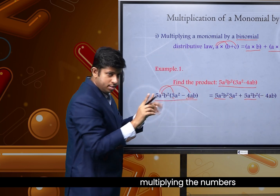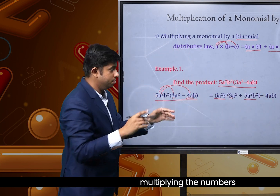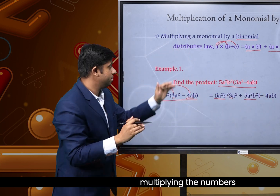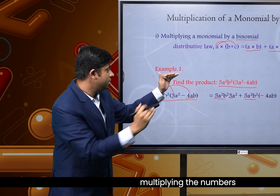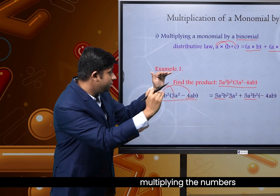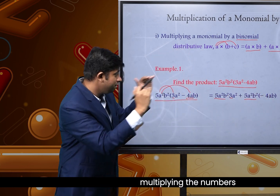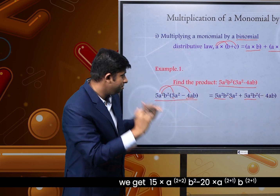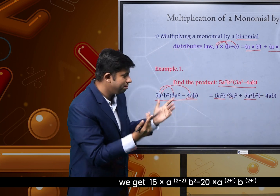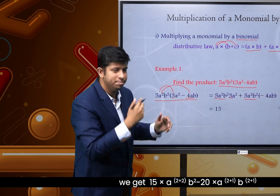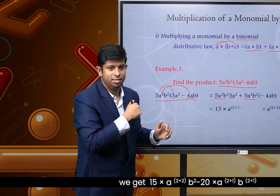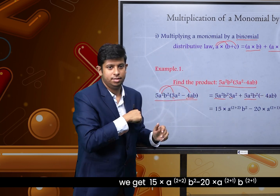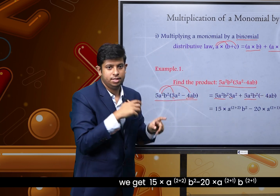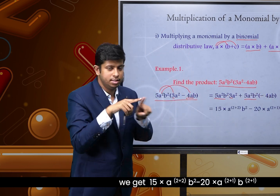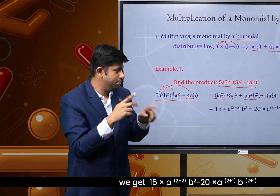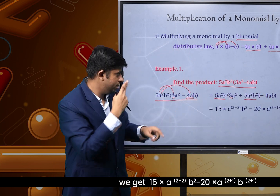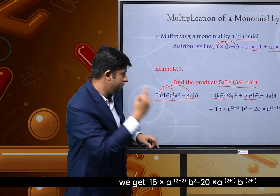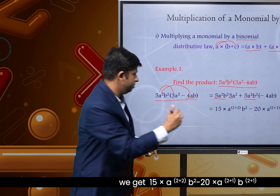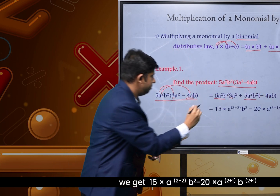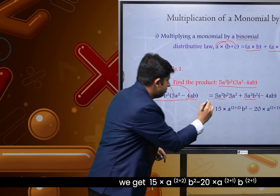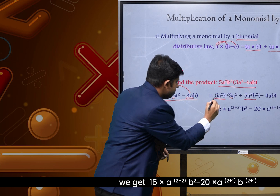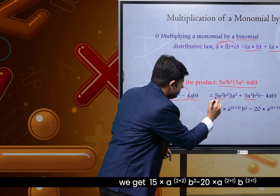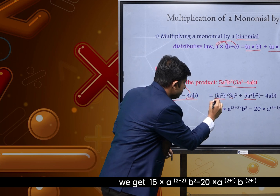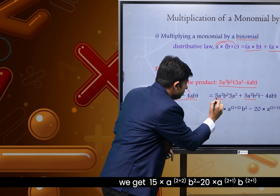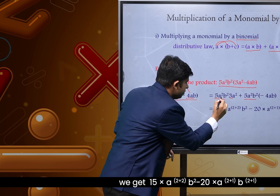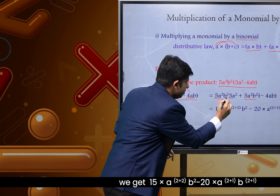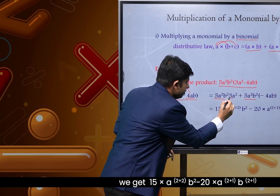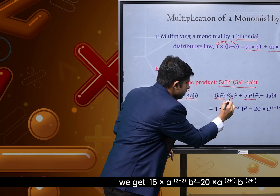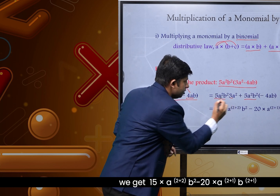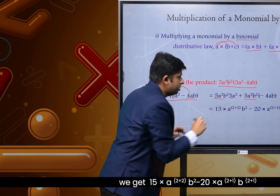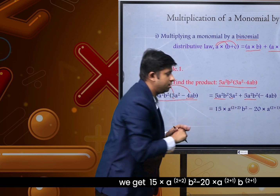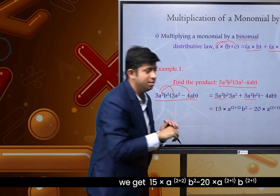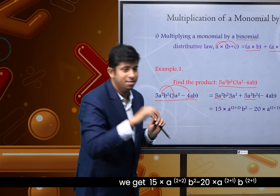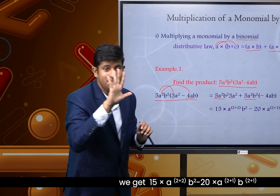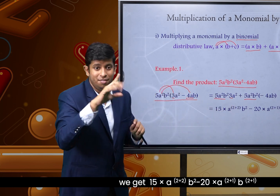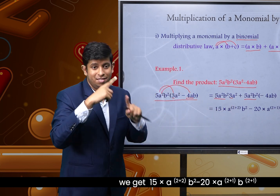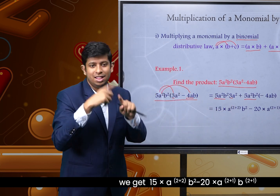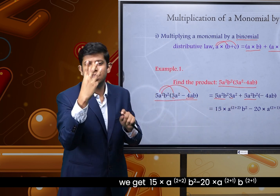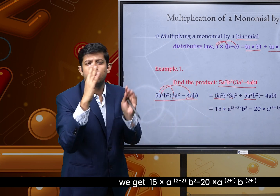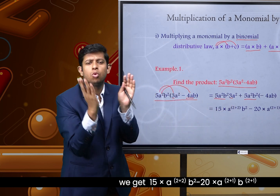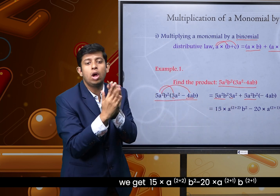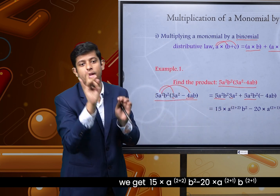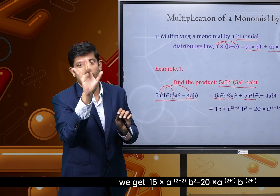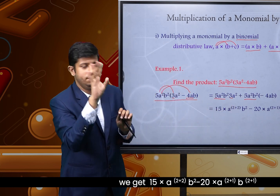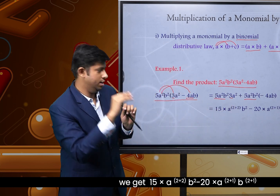Multiplying the numbers, we get 15 into a to the power of 2 plus 2 b